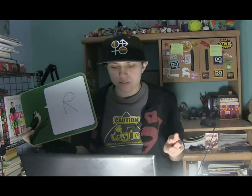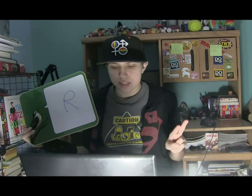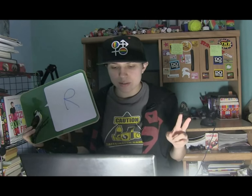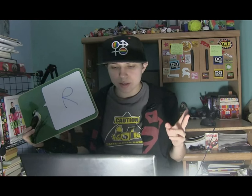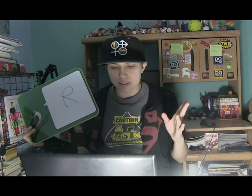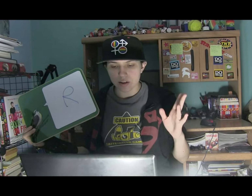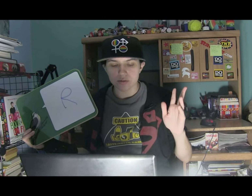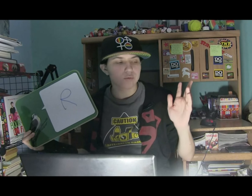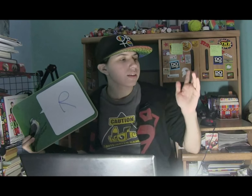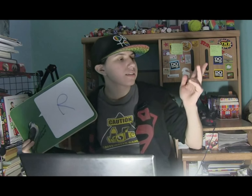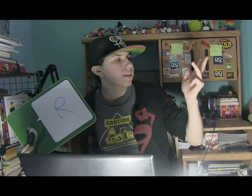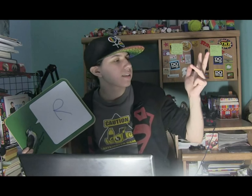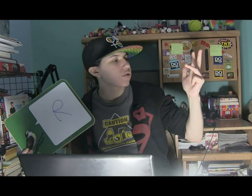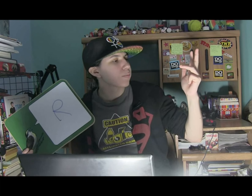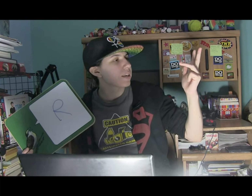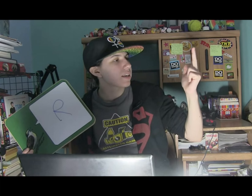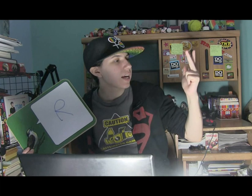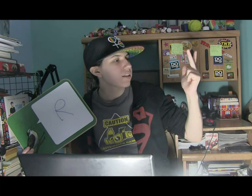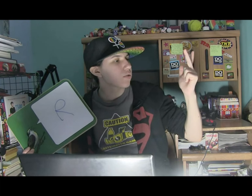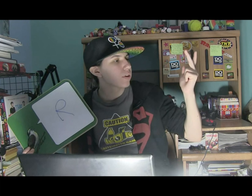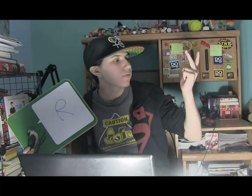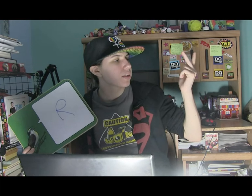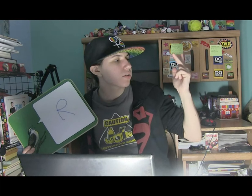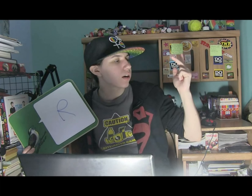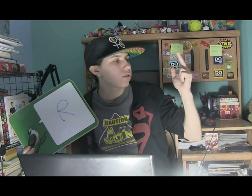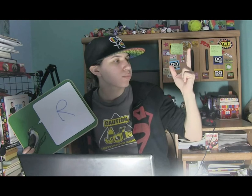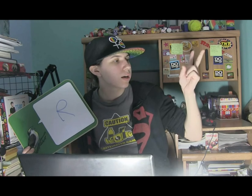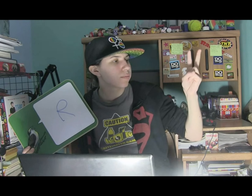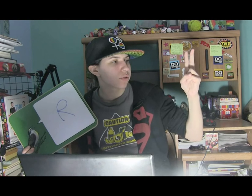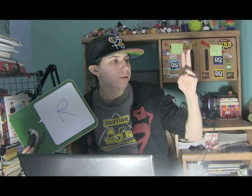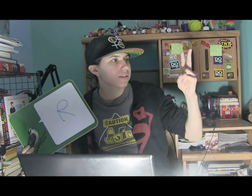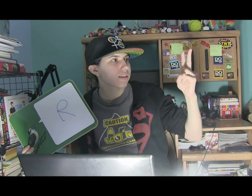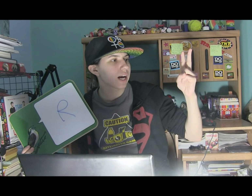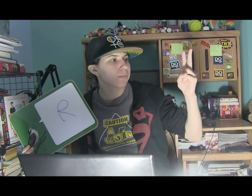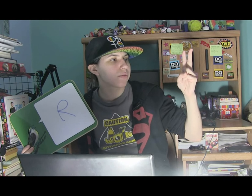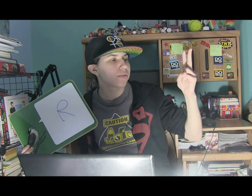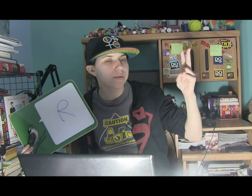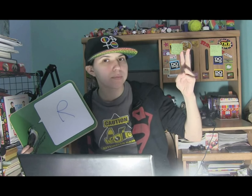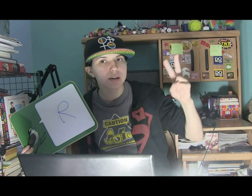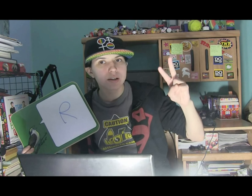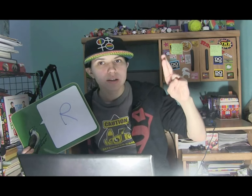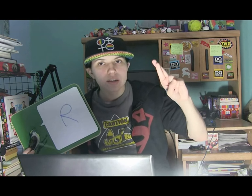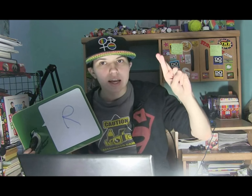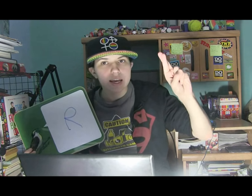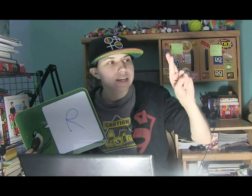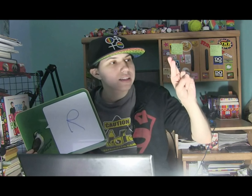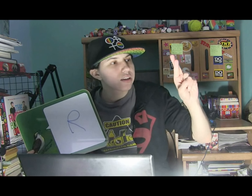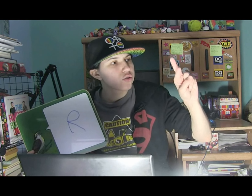That's basically R. So what it is that it's your pinky and your ring finger on your palm, your thumb is on top of them, and then